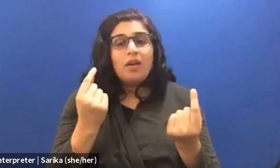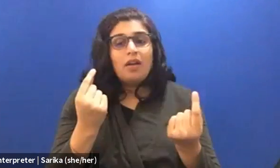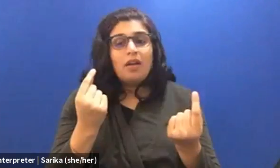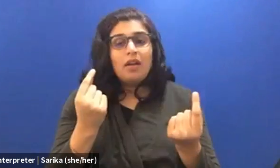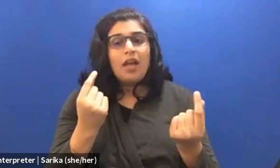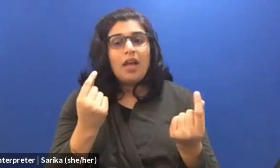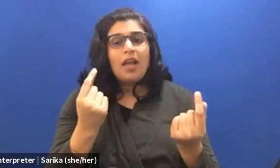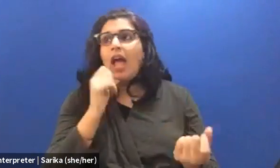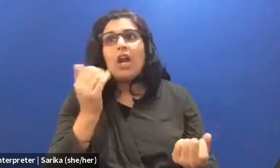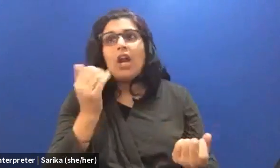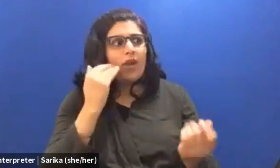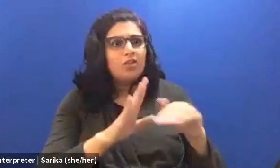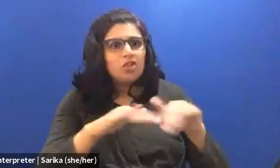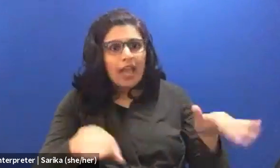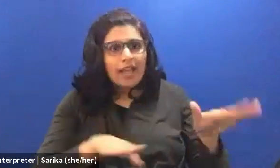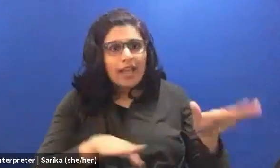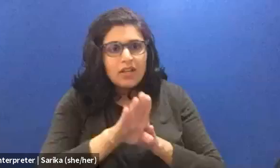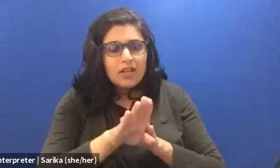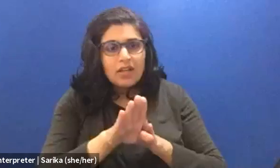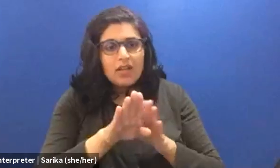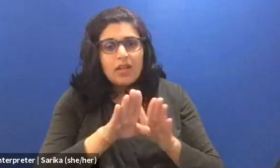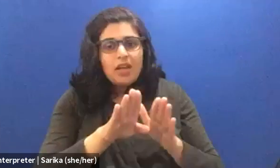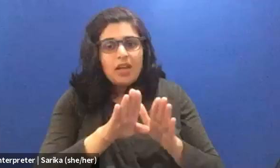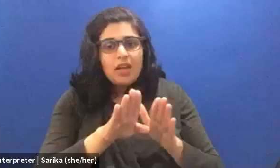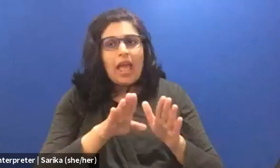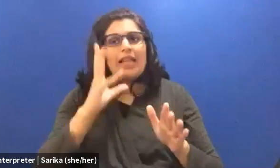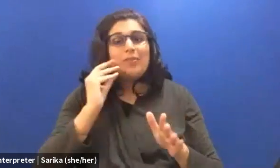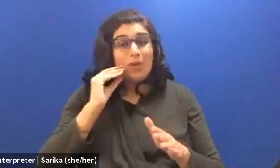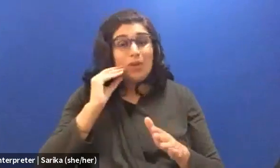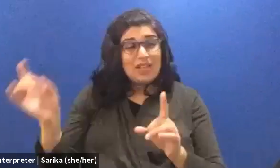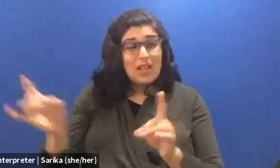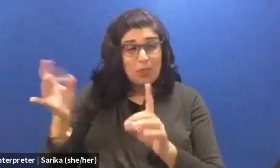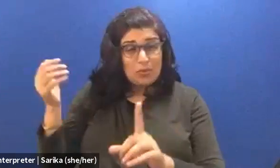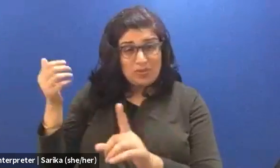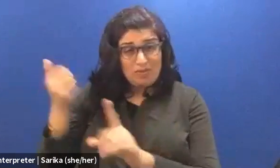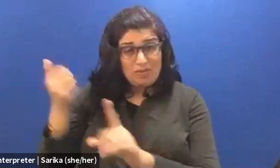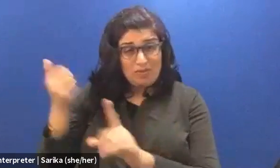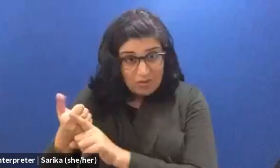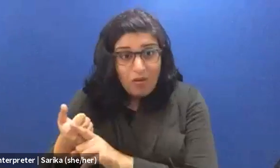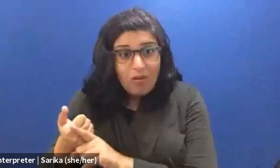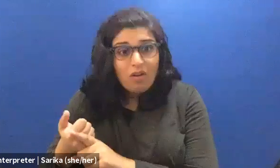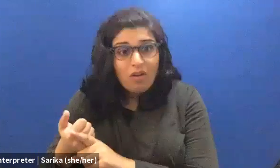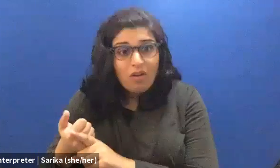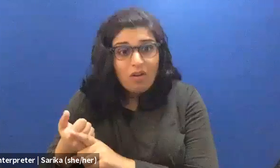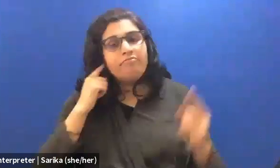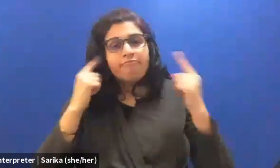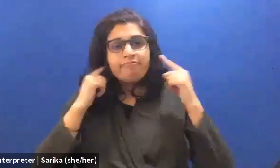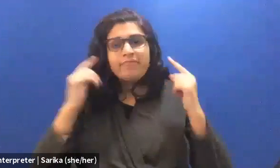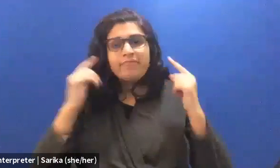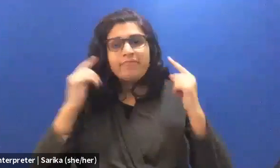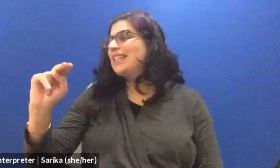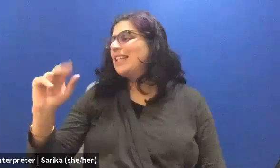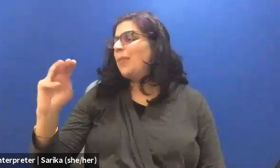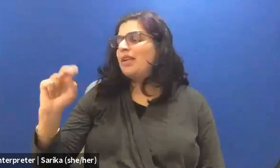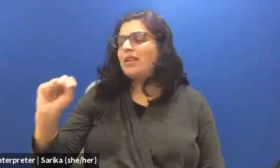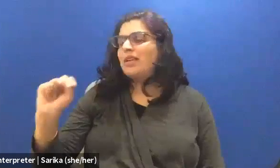development, and mostly being an abuse victim themselves. So what I was hearing when Cinnamon said,